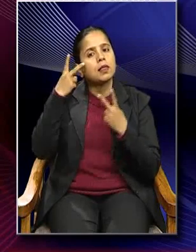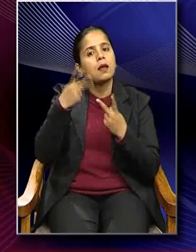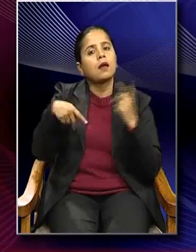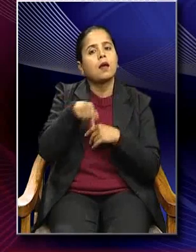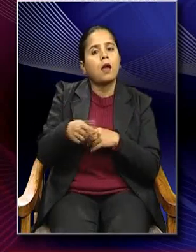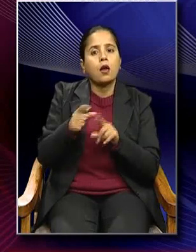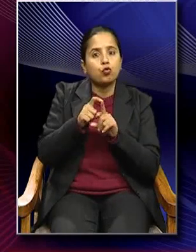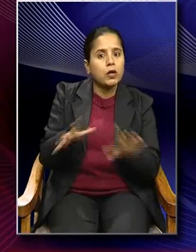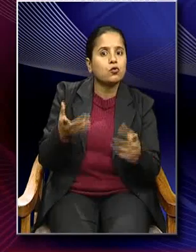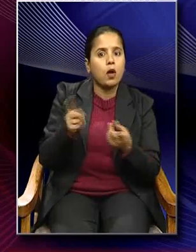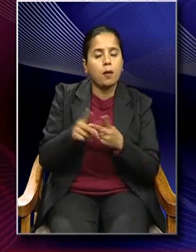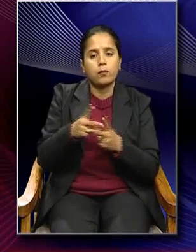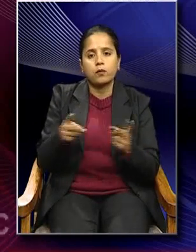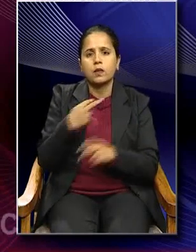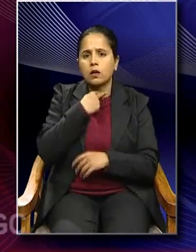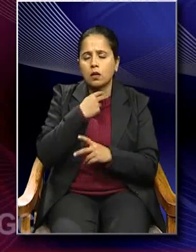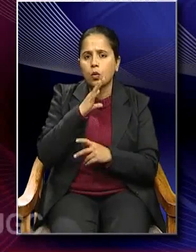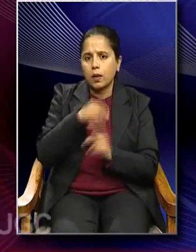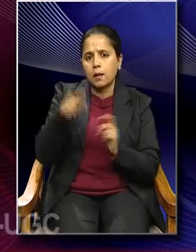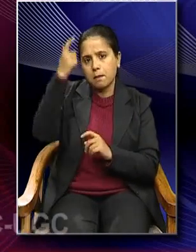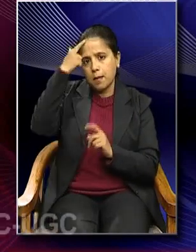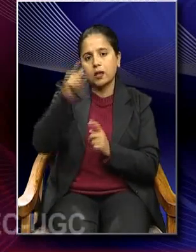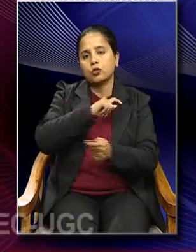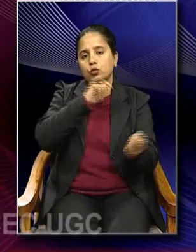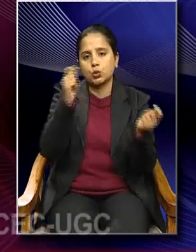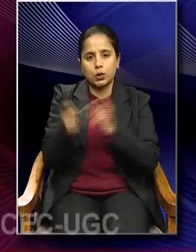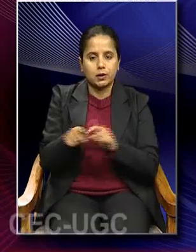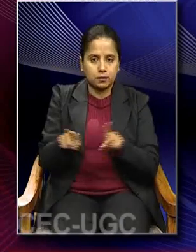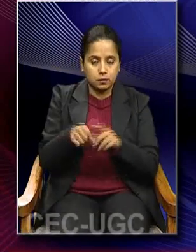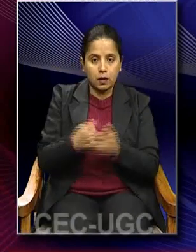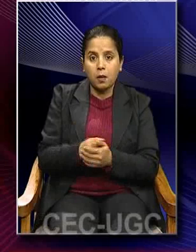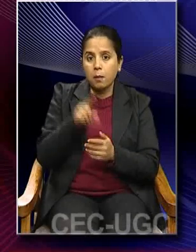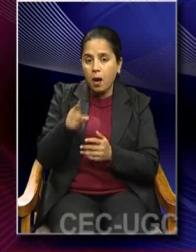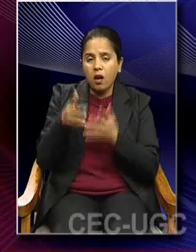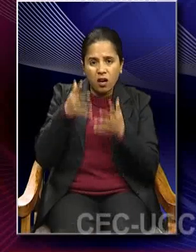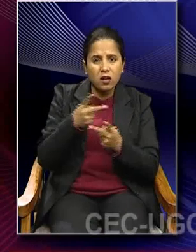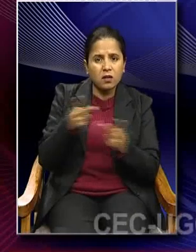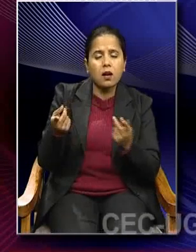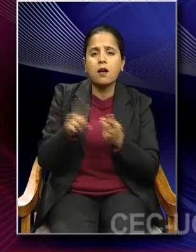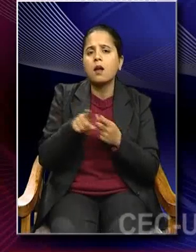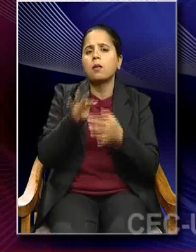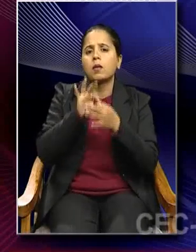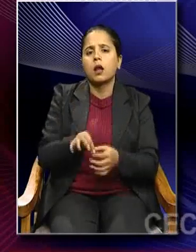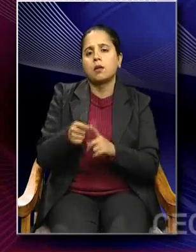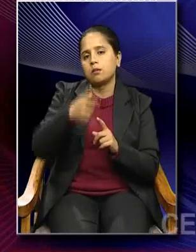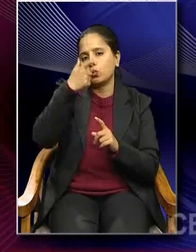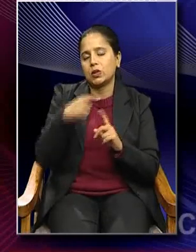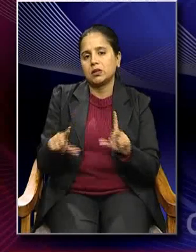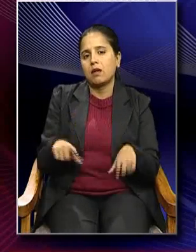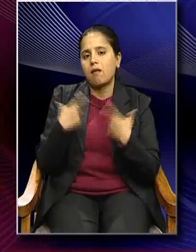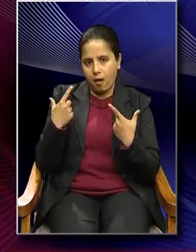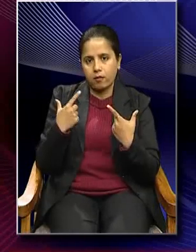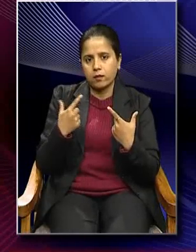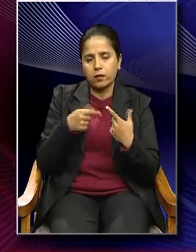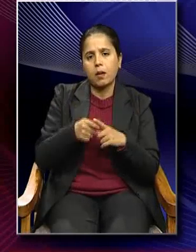danger and threat in the mind of change. But troubles have to do with personal life.